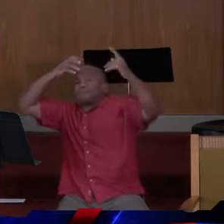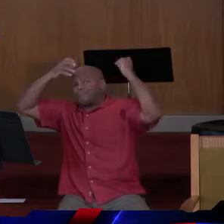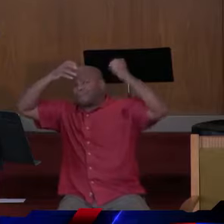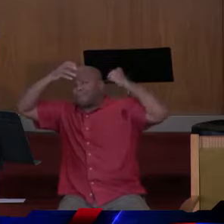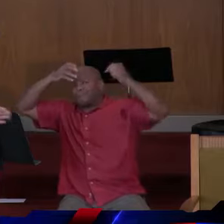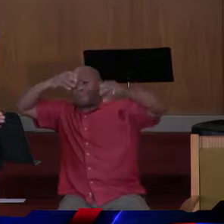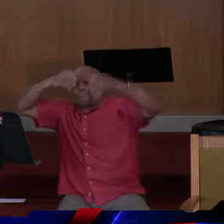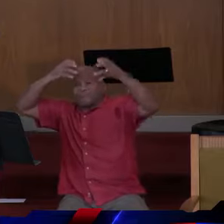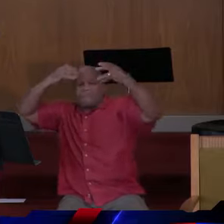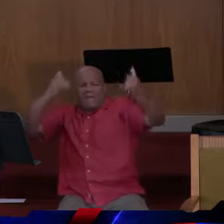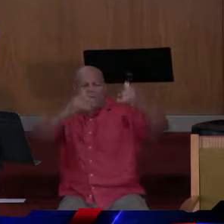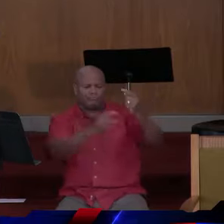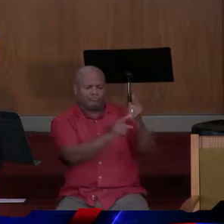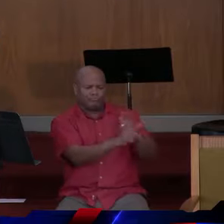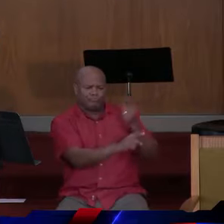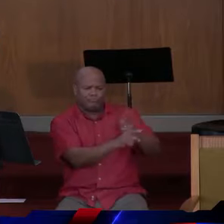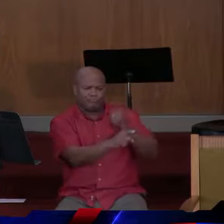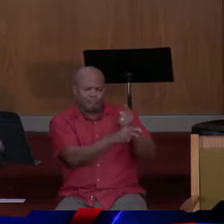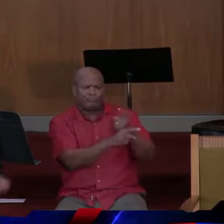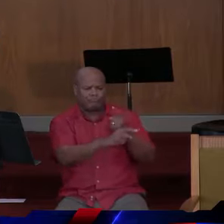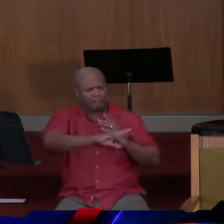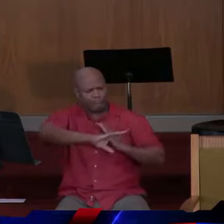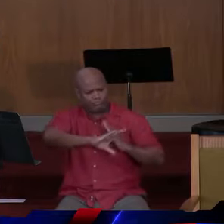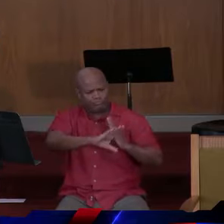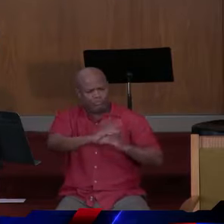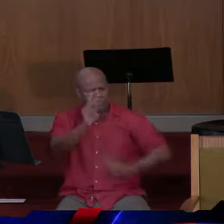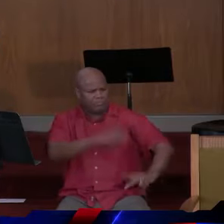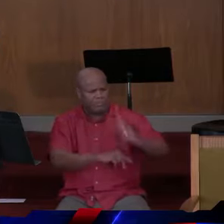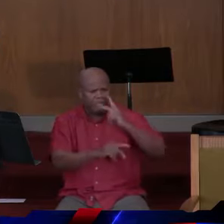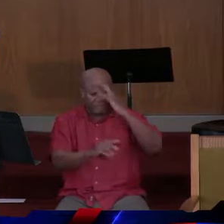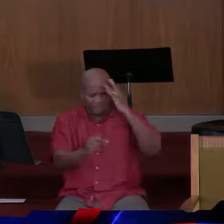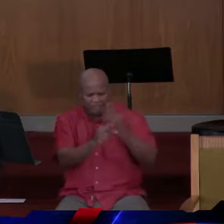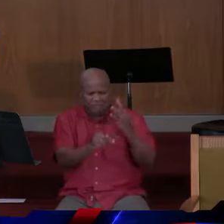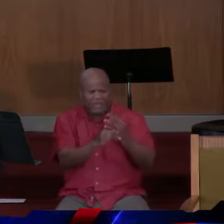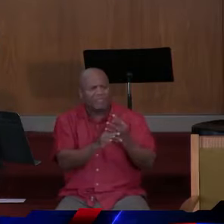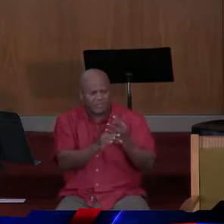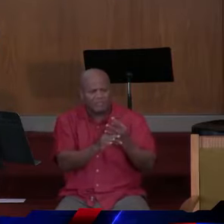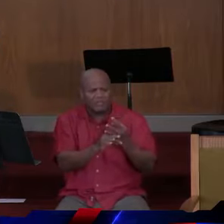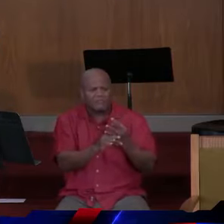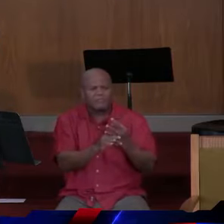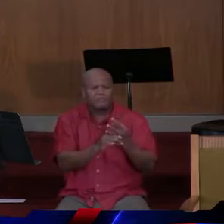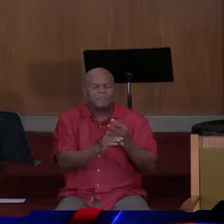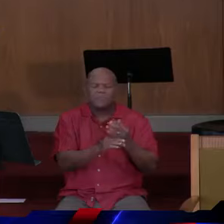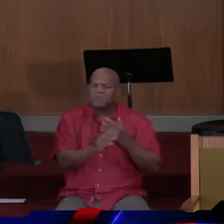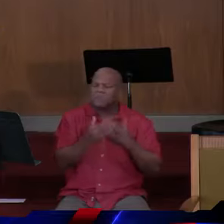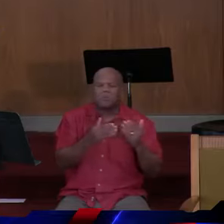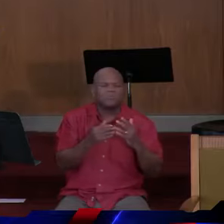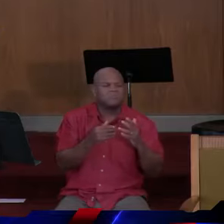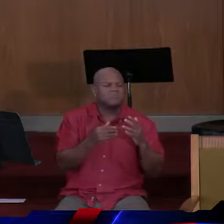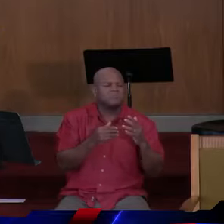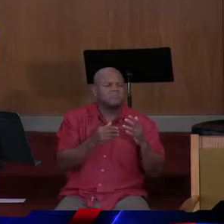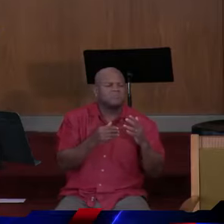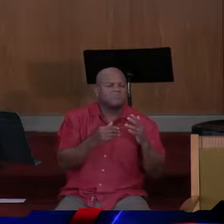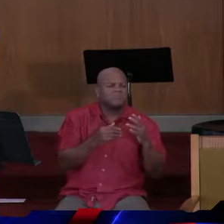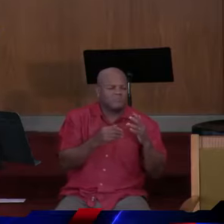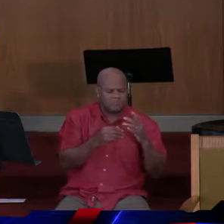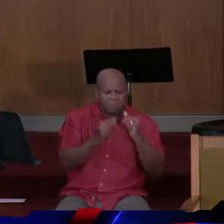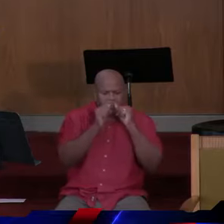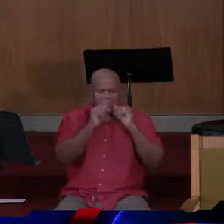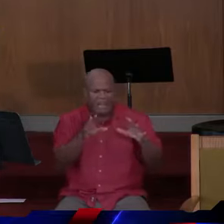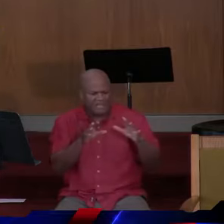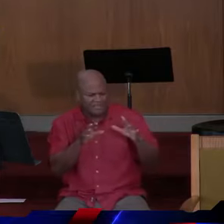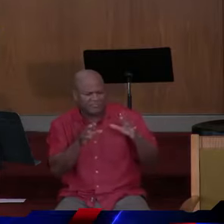Let's get into some practical hindrances to people's faith walk. So often, folk come to the blessed fellowship,